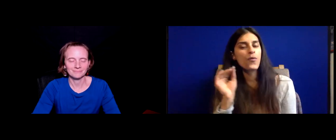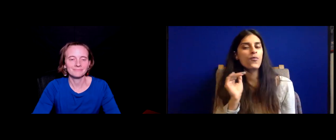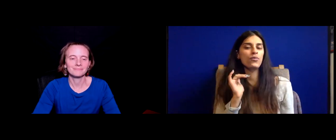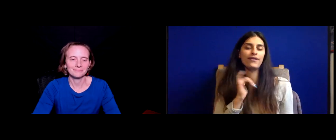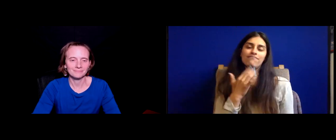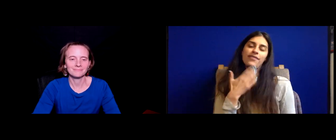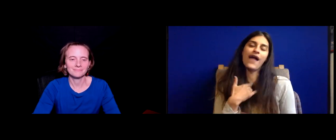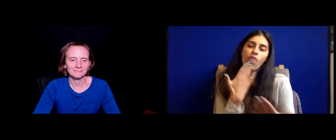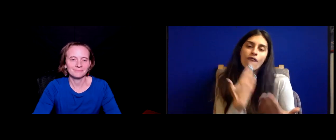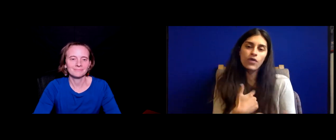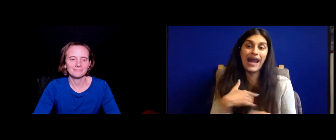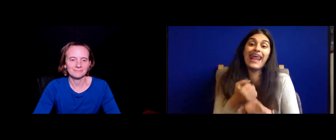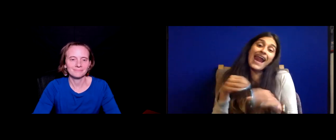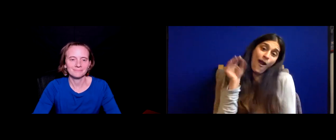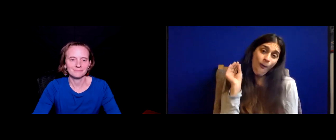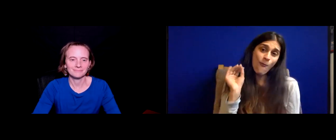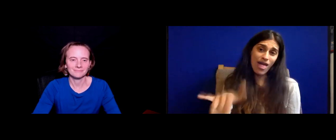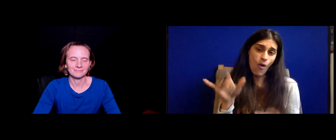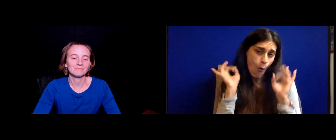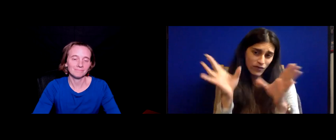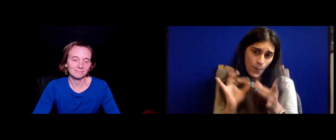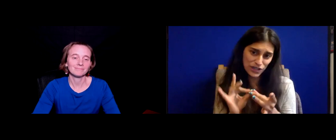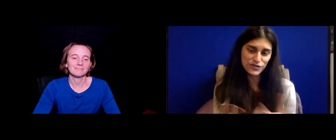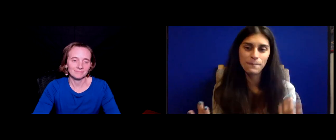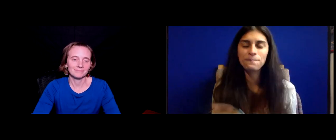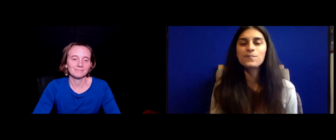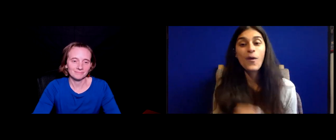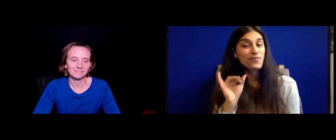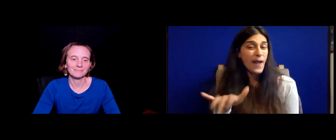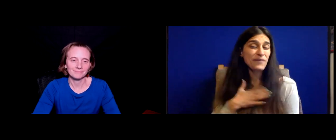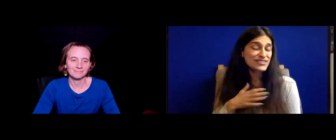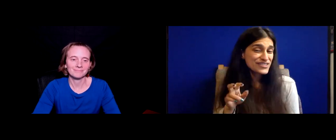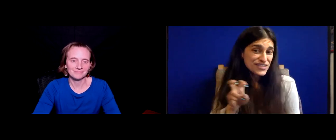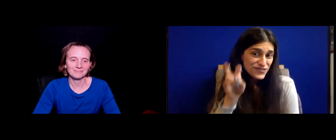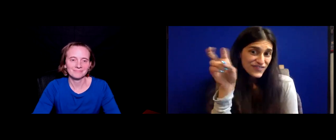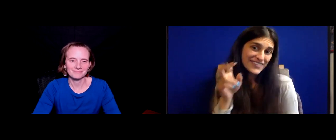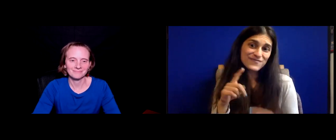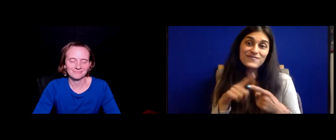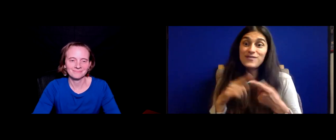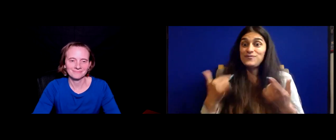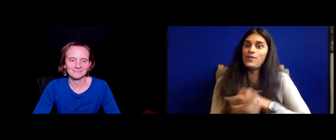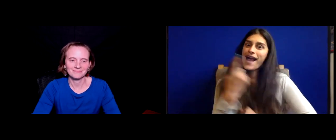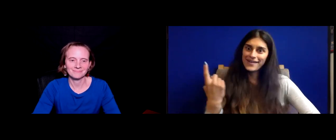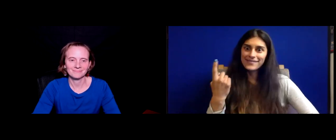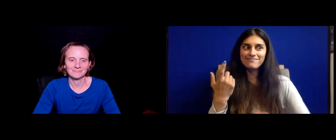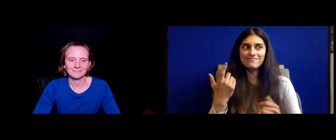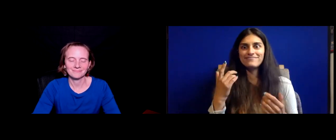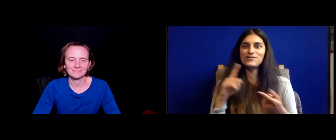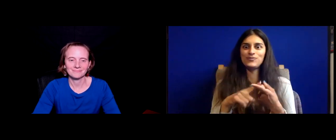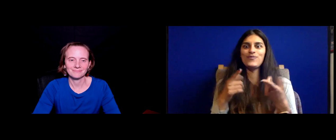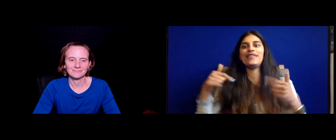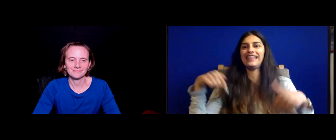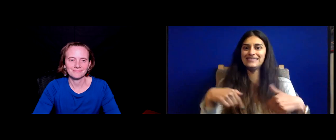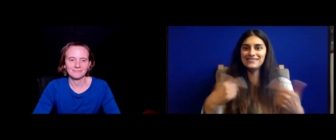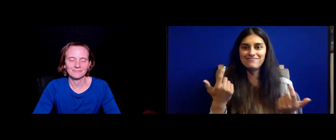move on and have a healthier relationship. So I'm thankful that I was able to remove myself. So that's part of my